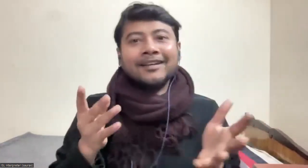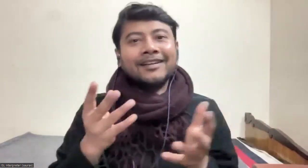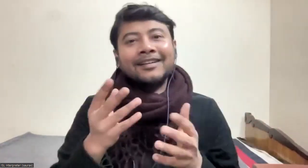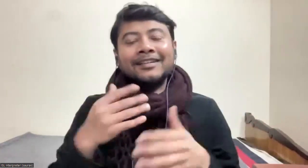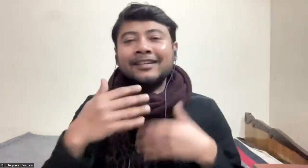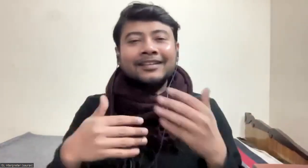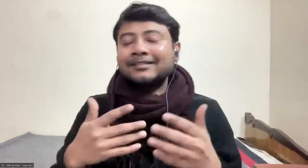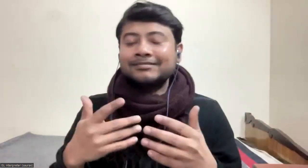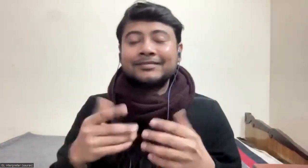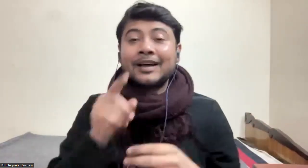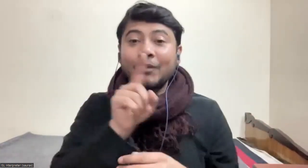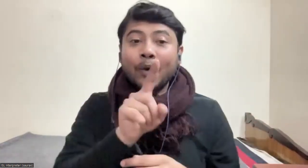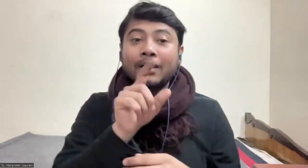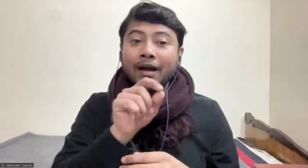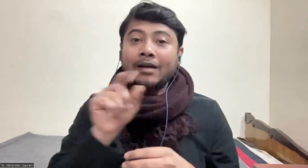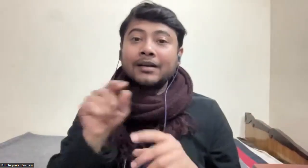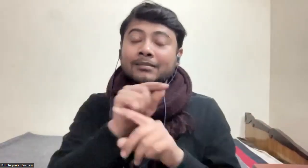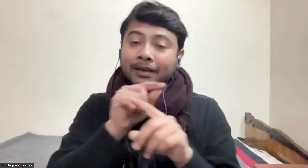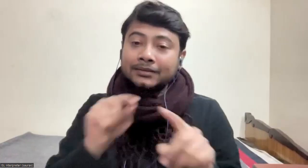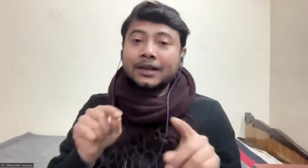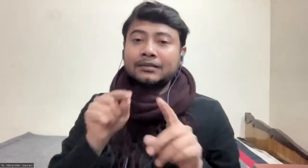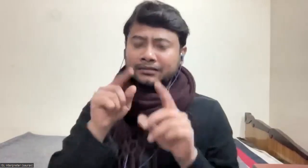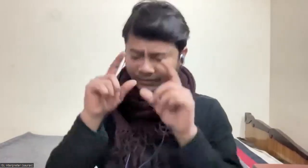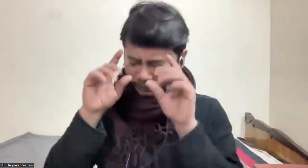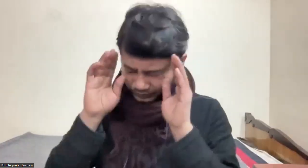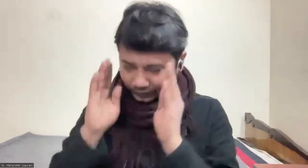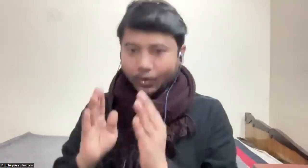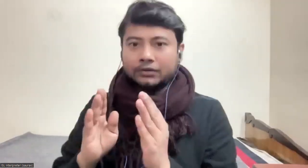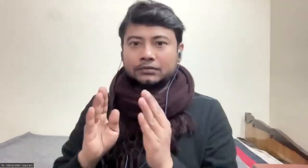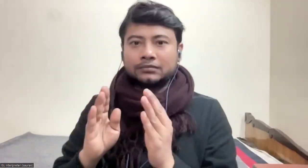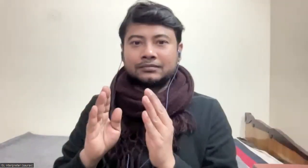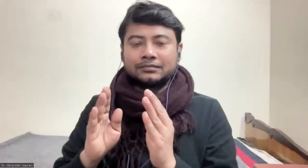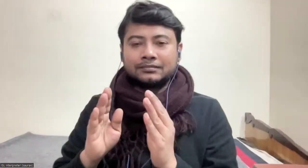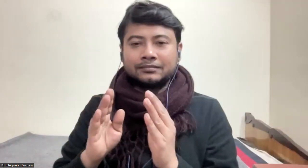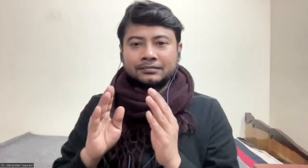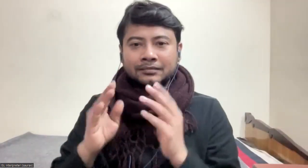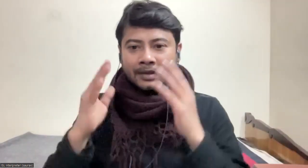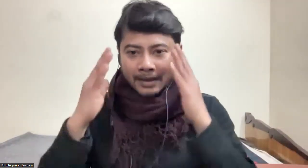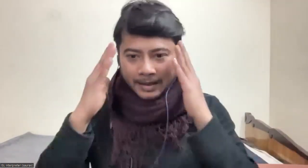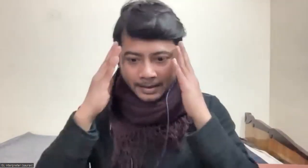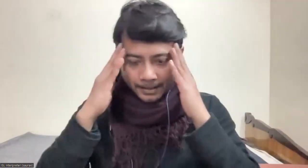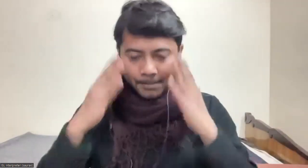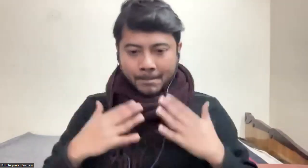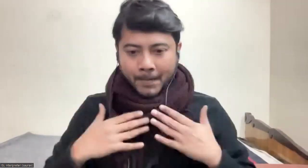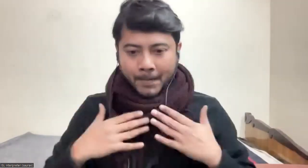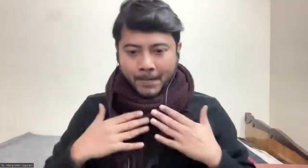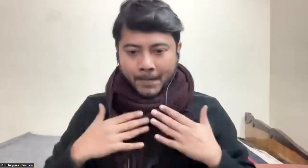100% concentration. Focus all your mind and energy and attention on chanting.